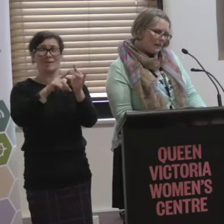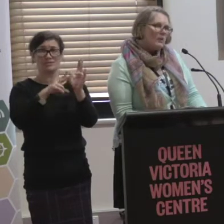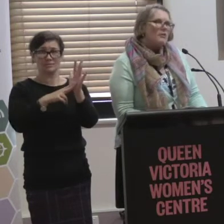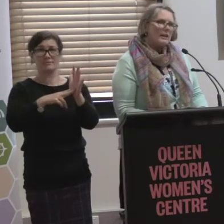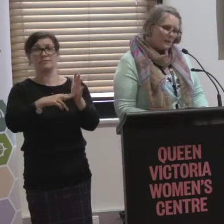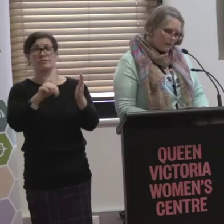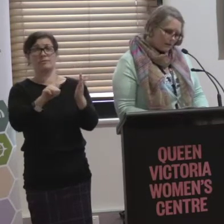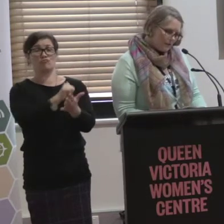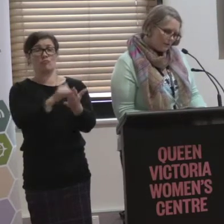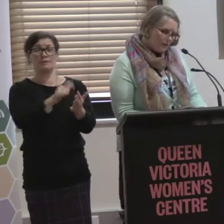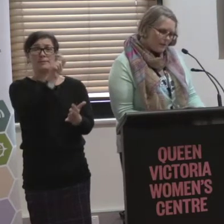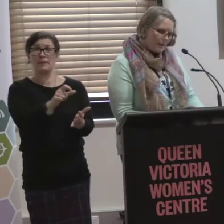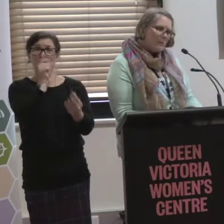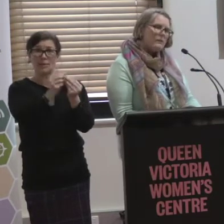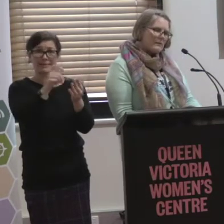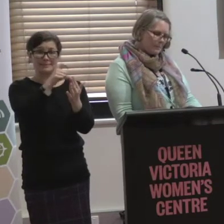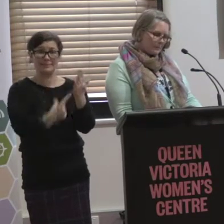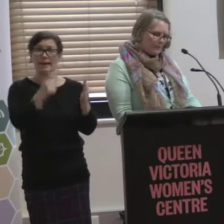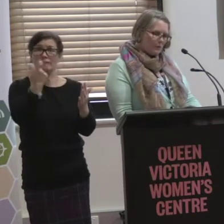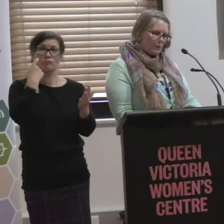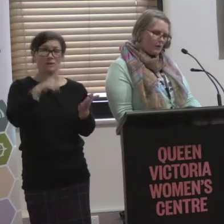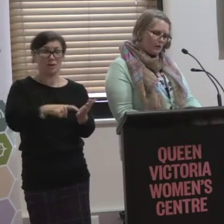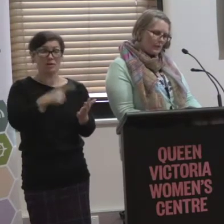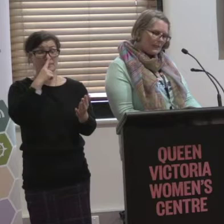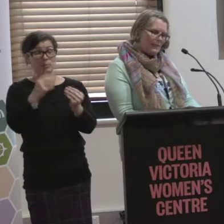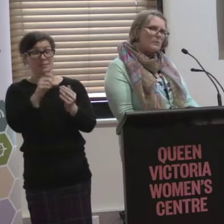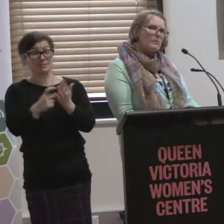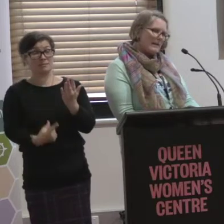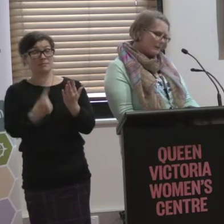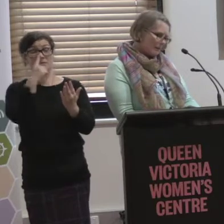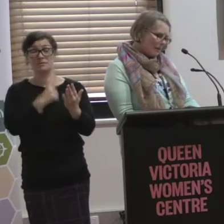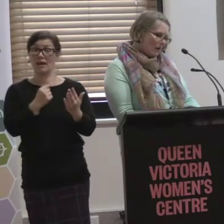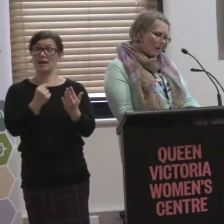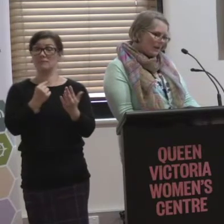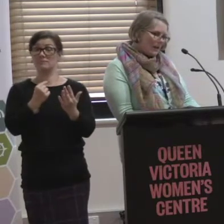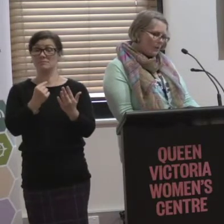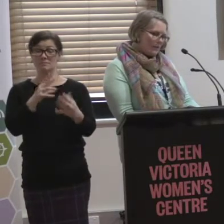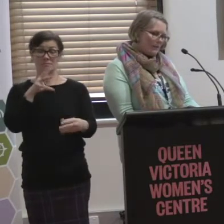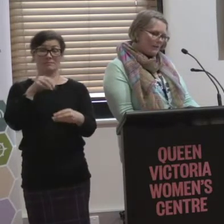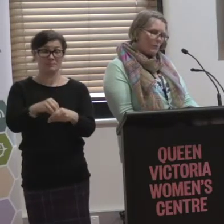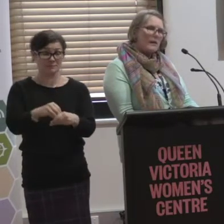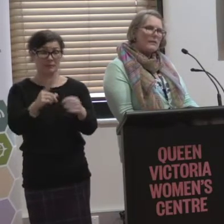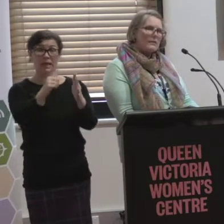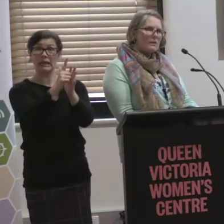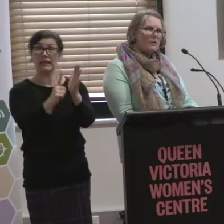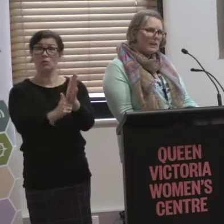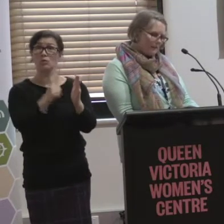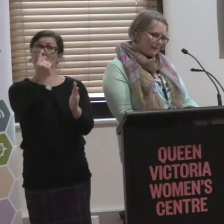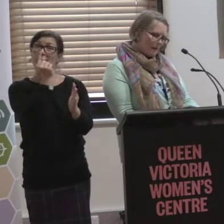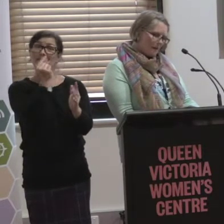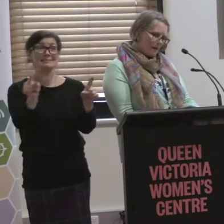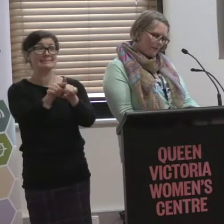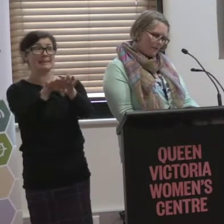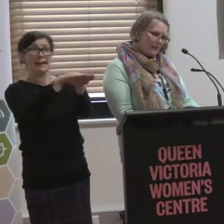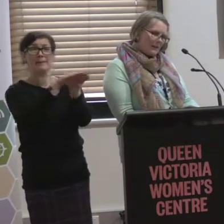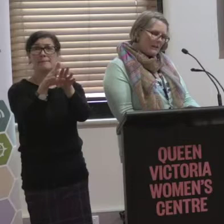Disability recognises the rights of people with disability to enjoy legal capacity on an equal basis with others in all